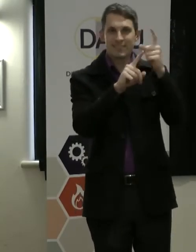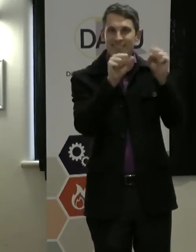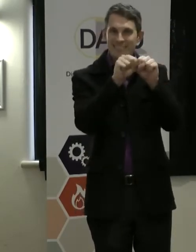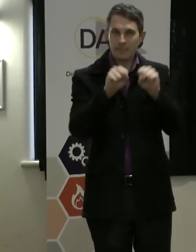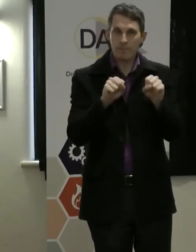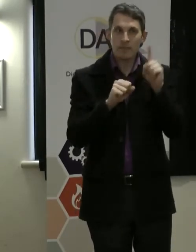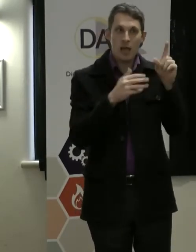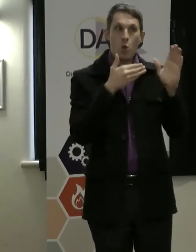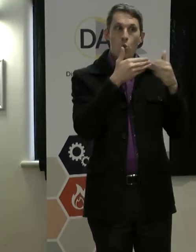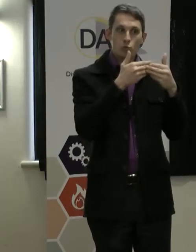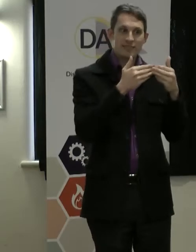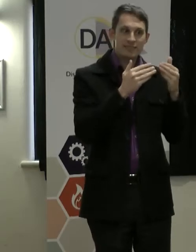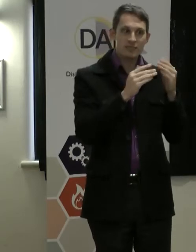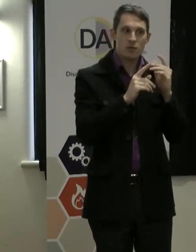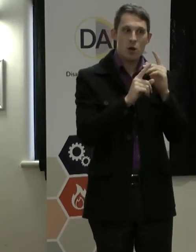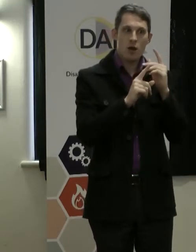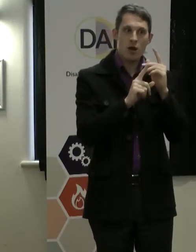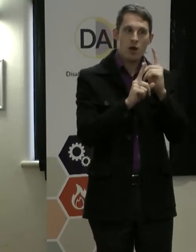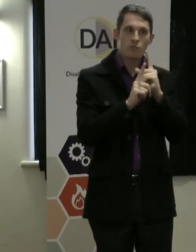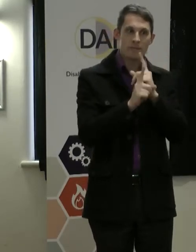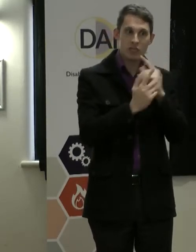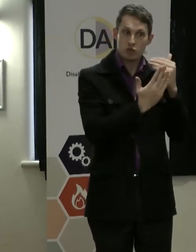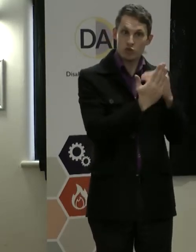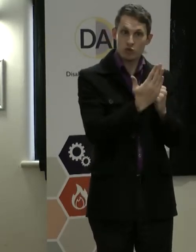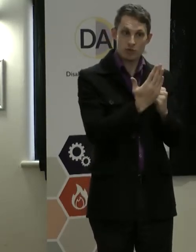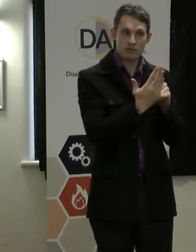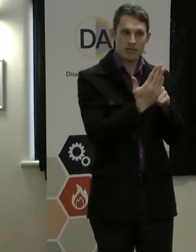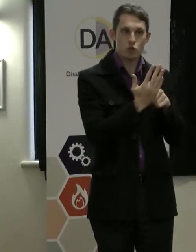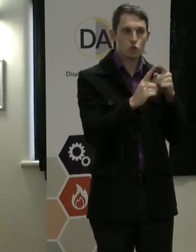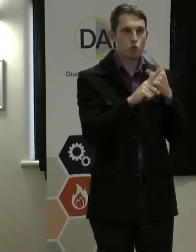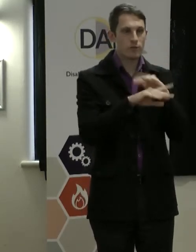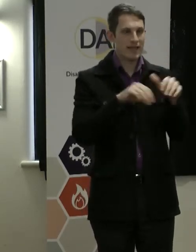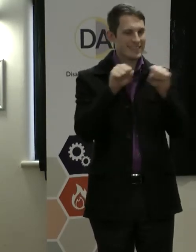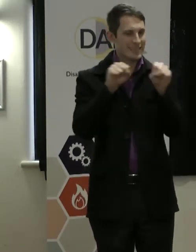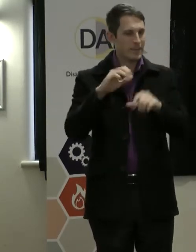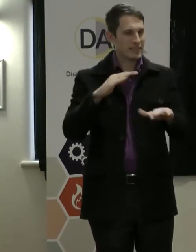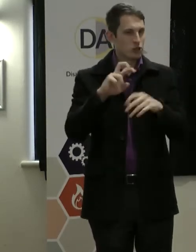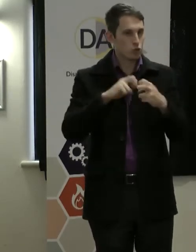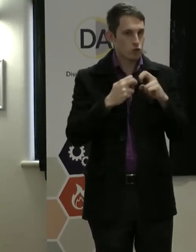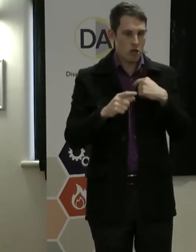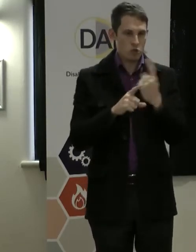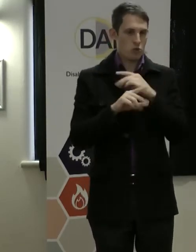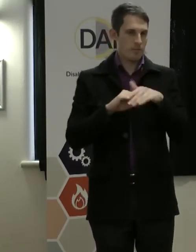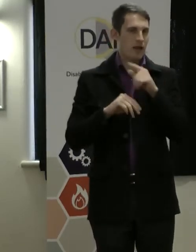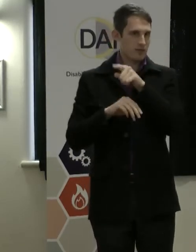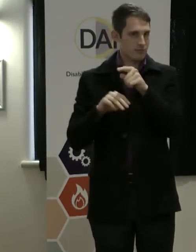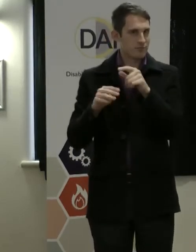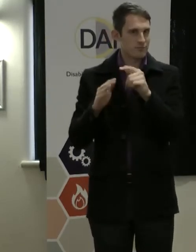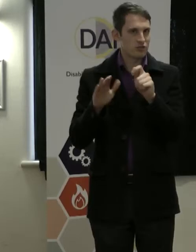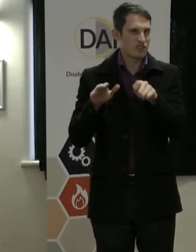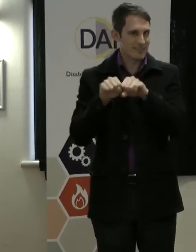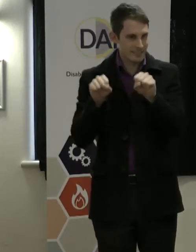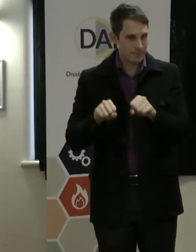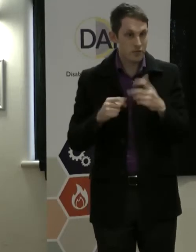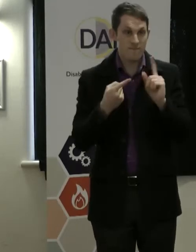are about systemic advocacy, and in this case I'm talking about indefinite detention. So the first thing I encourage you to do is be in contact